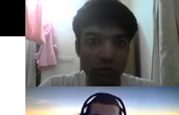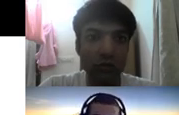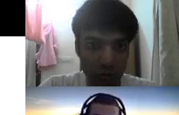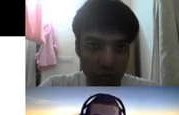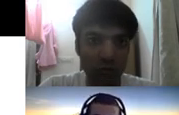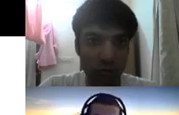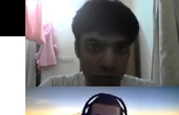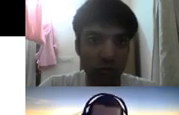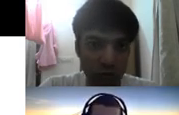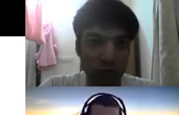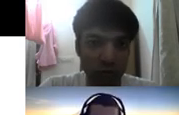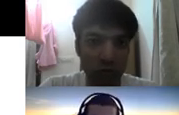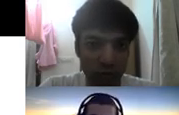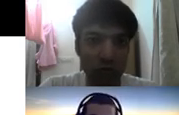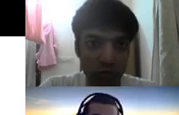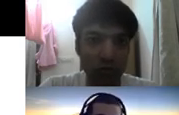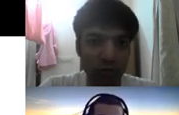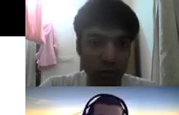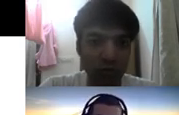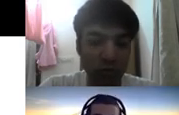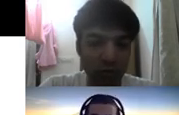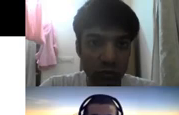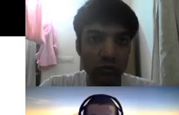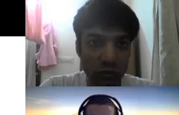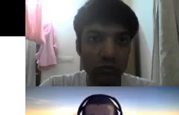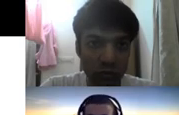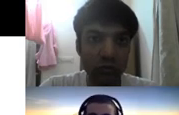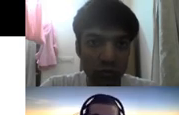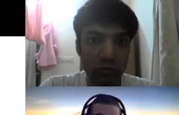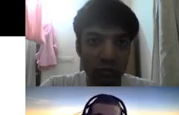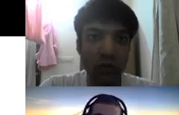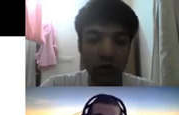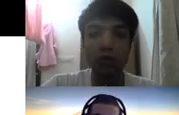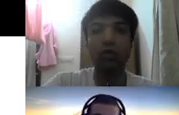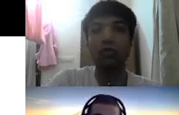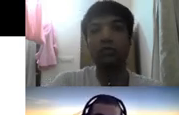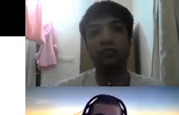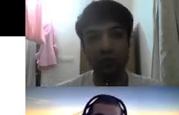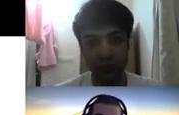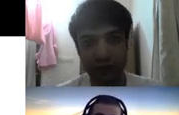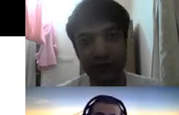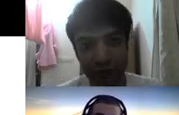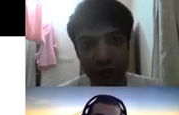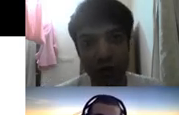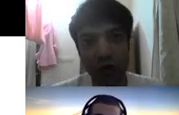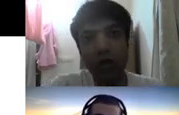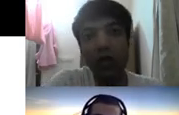model, like for like sign recognition, that's not good enough because that's not